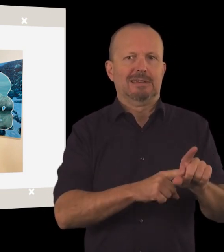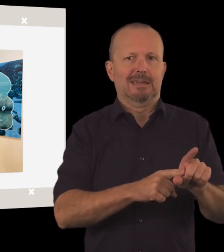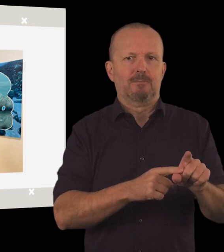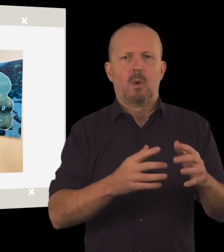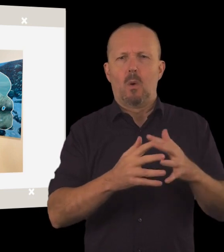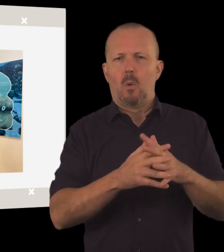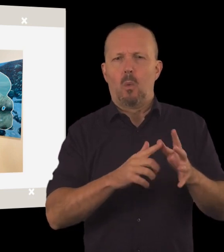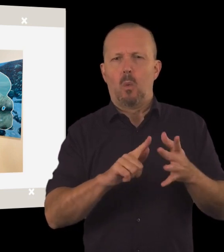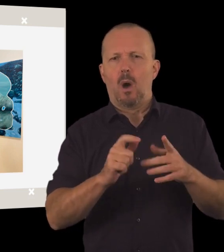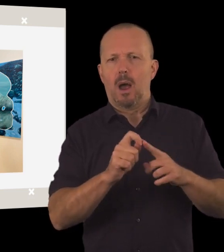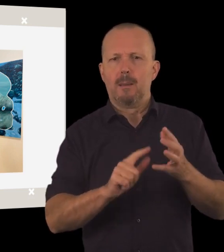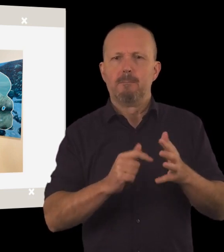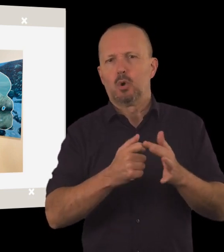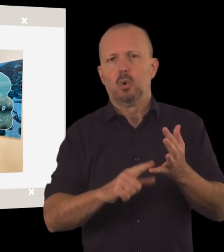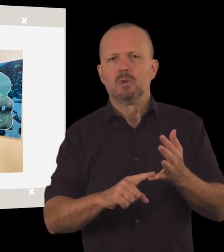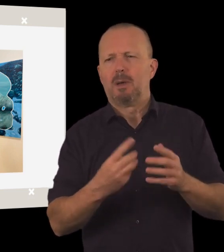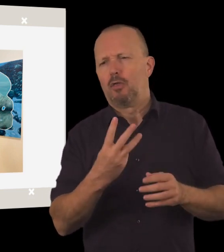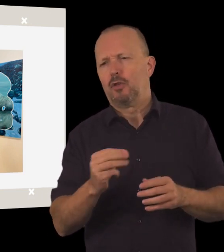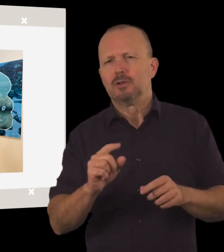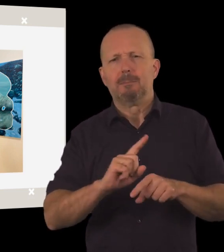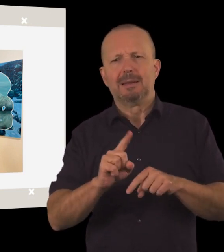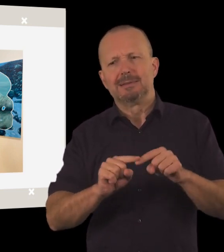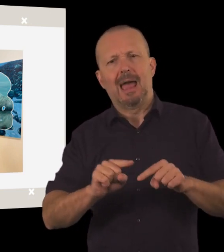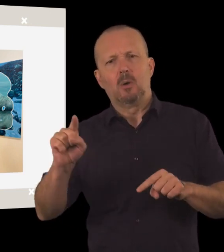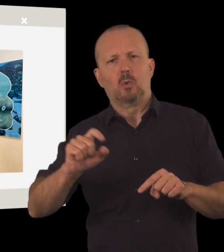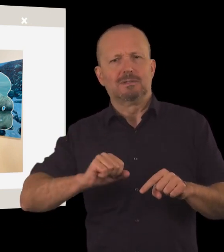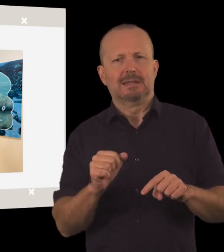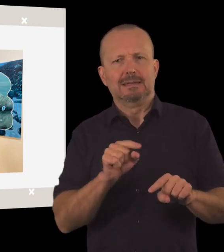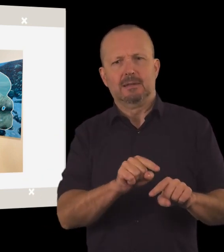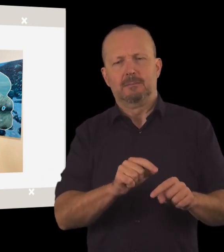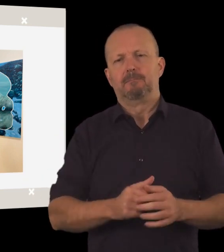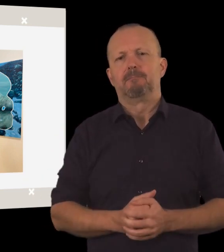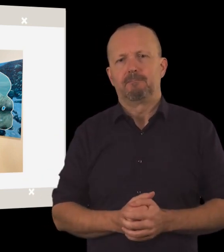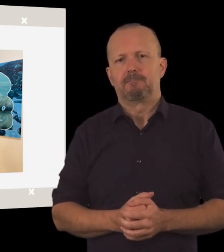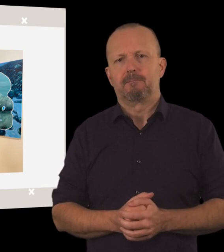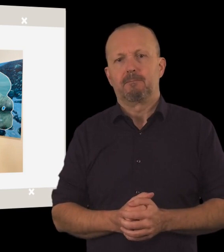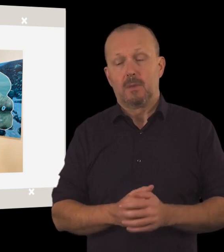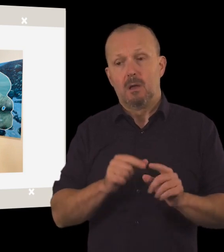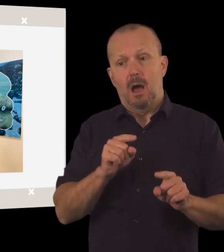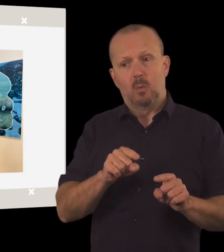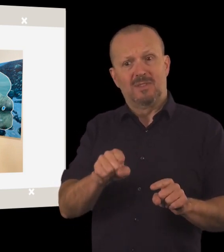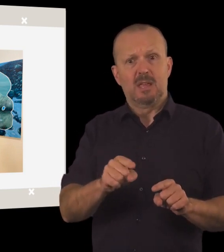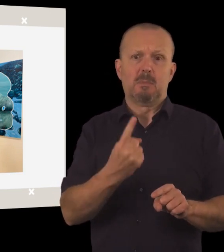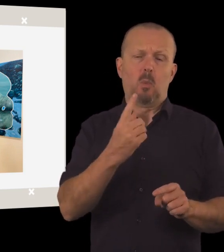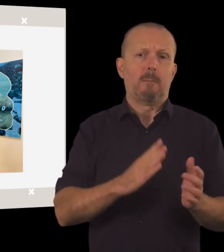in Waikuku, which is near about 30 minutes out of Ōtautahi. I was there for about a month